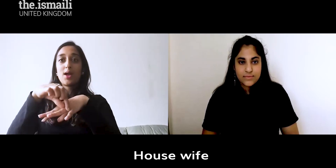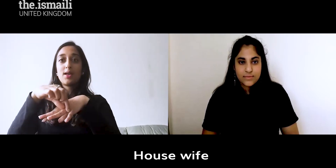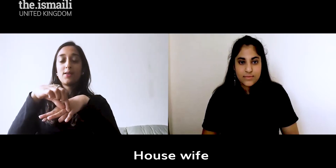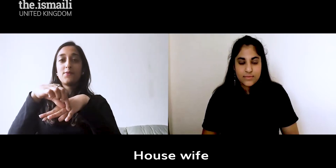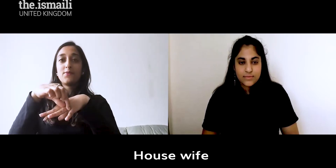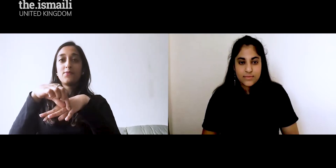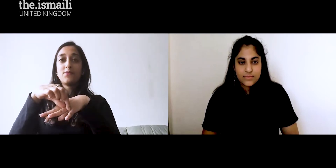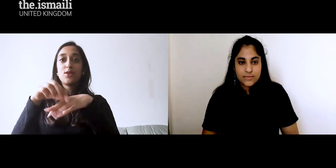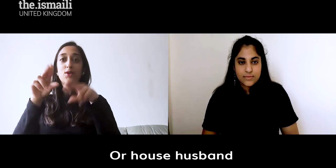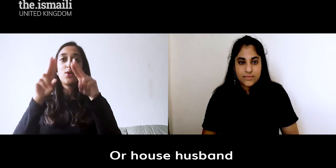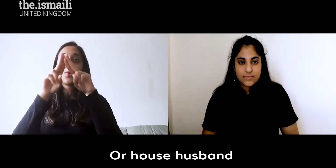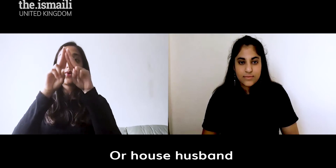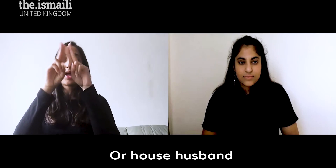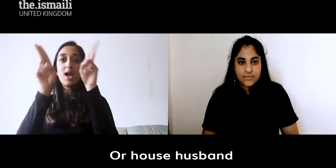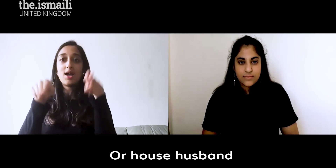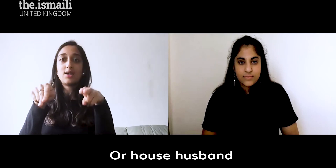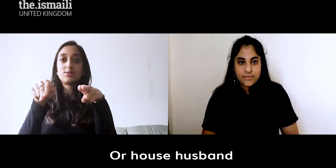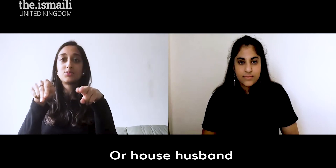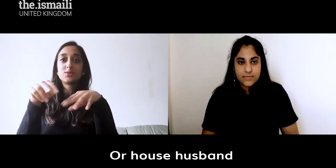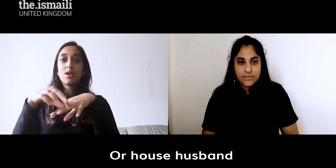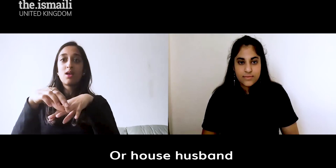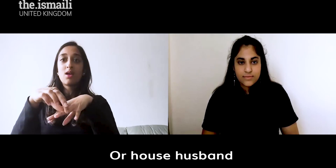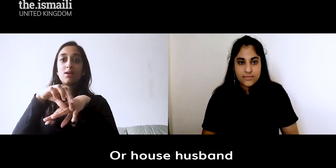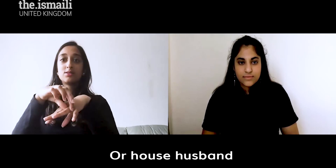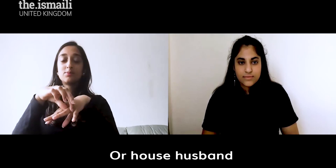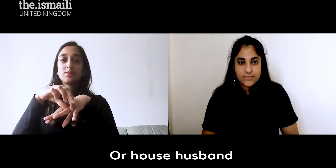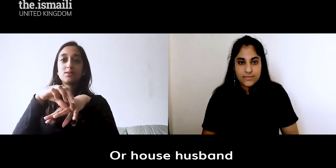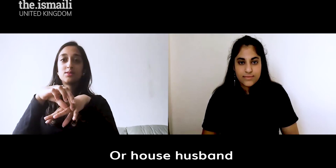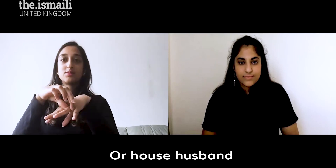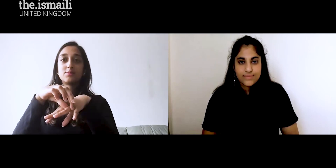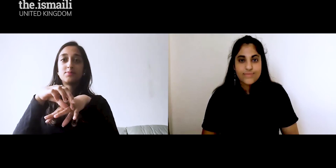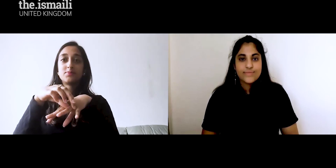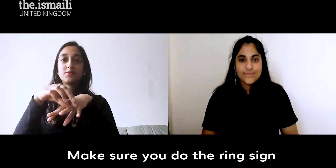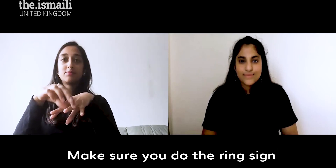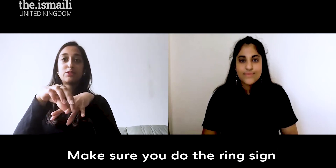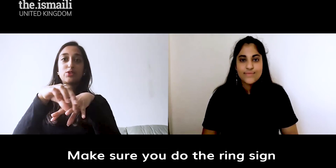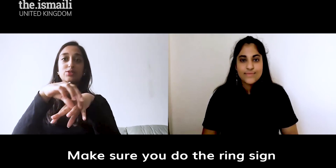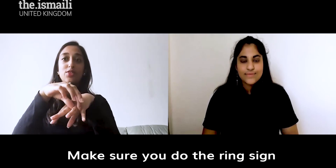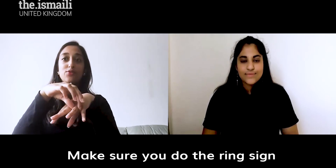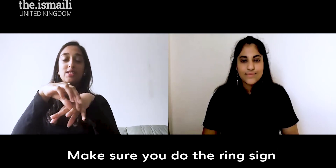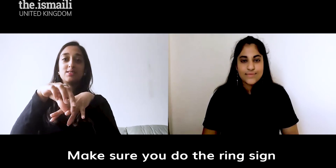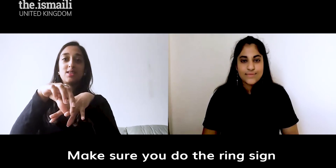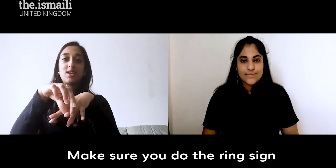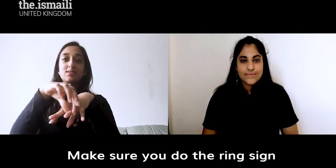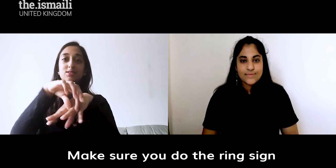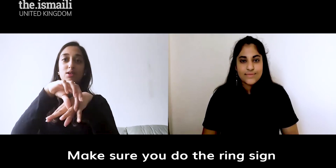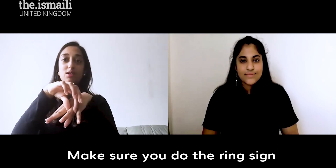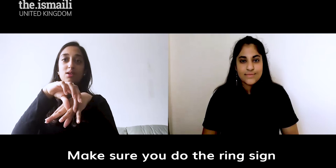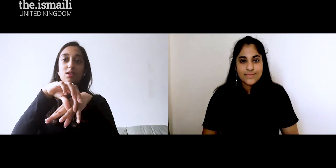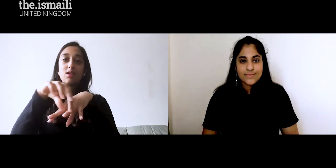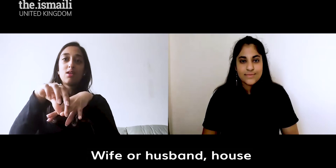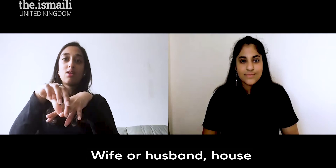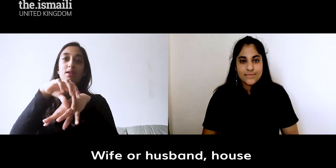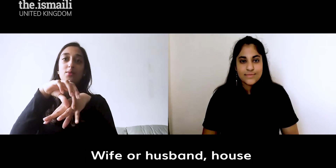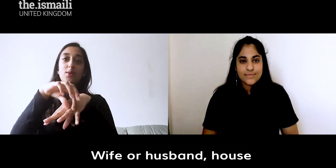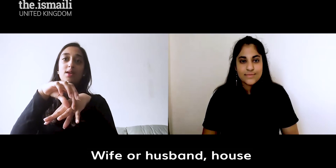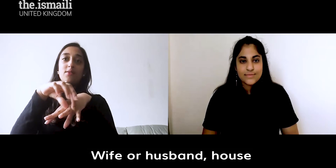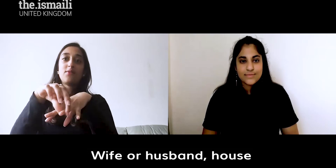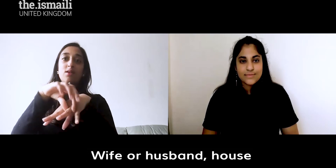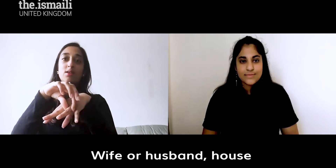Housewife. How husband? You don't even know being died. Right, and